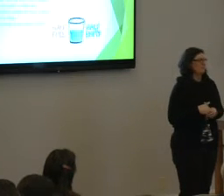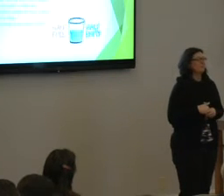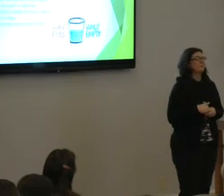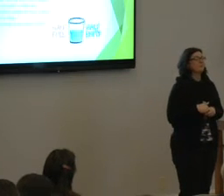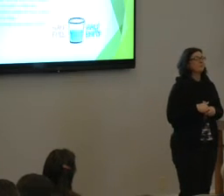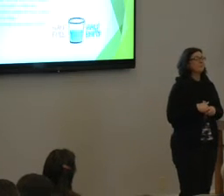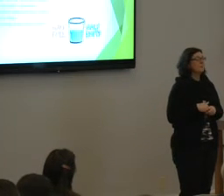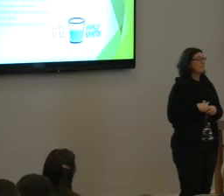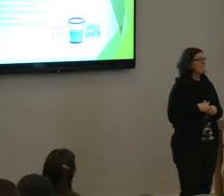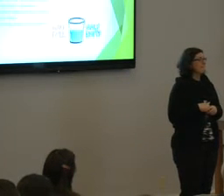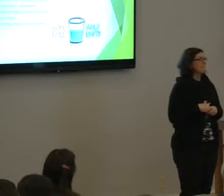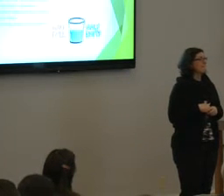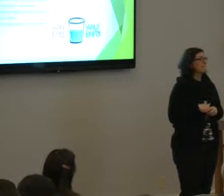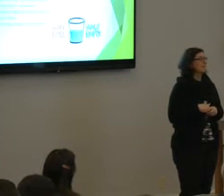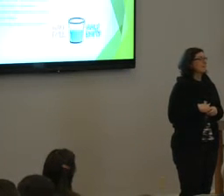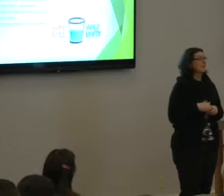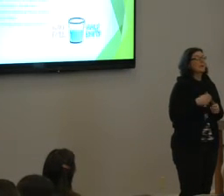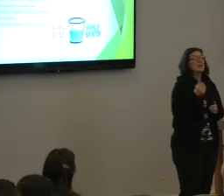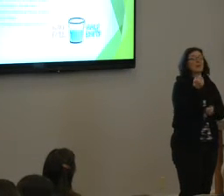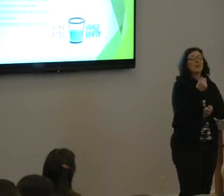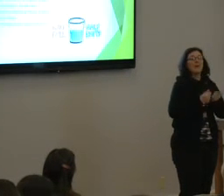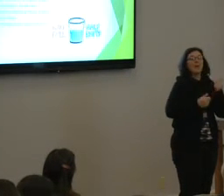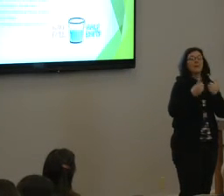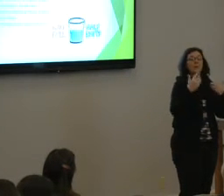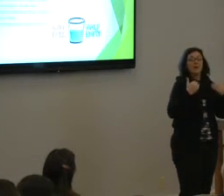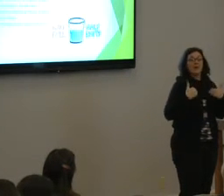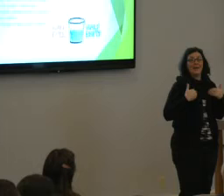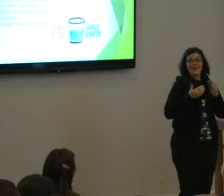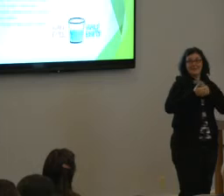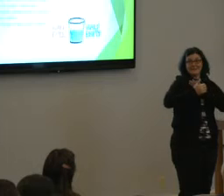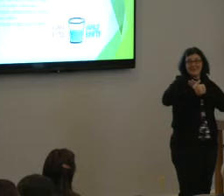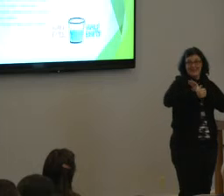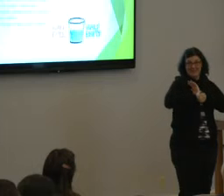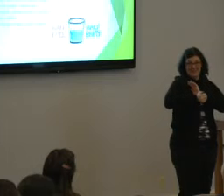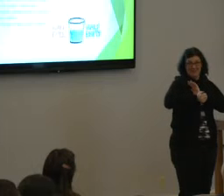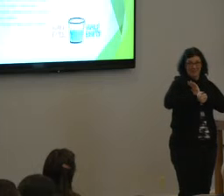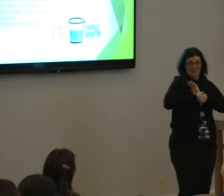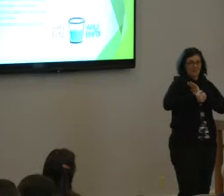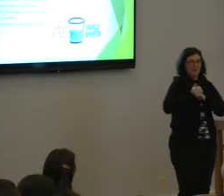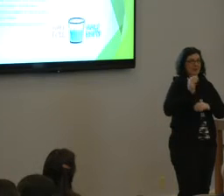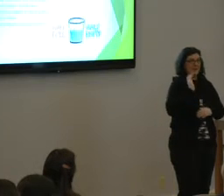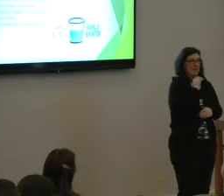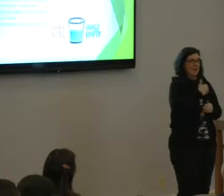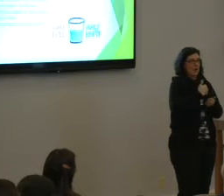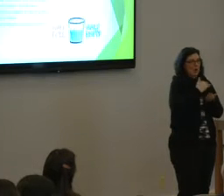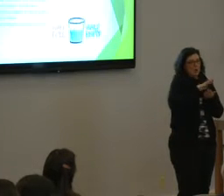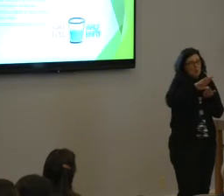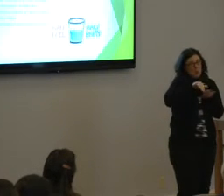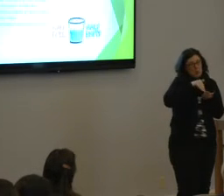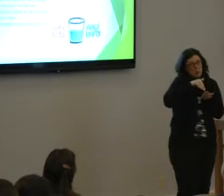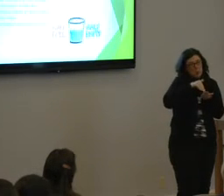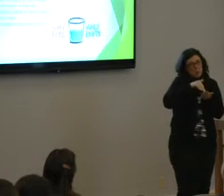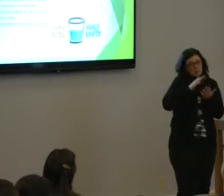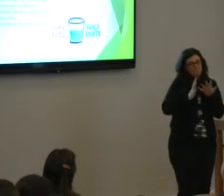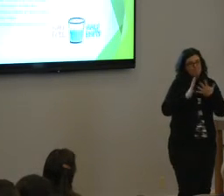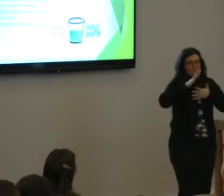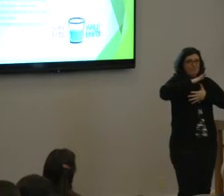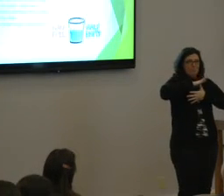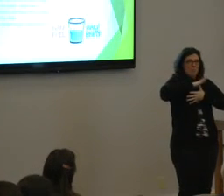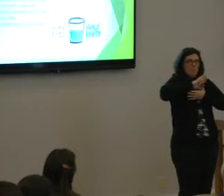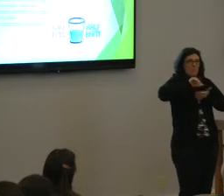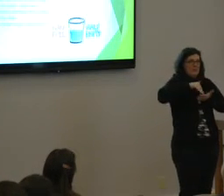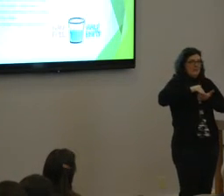There are people who've written, a guy who written a book, is everybody's got a gift, and oftentimes our core gift is the flip